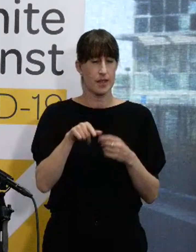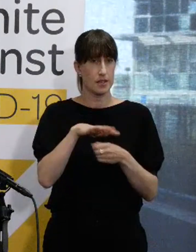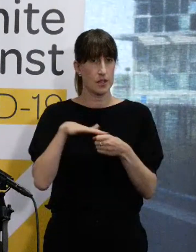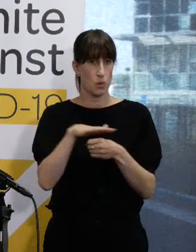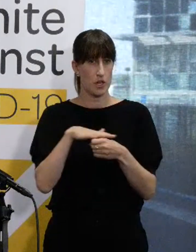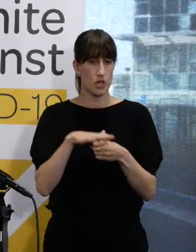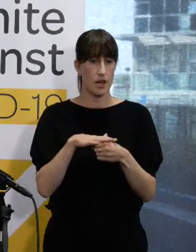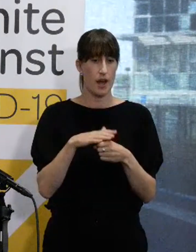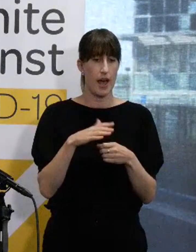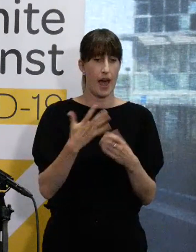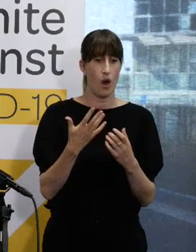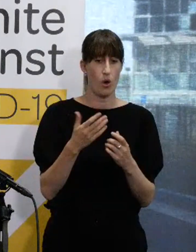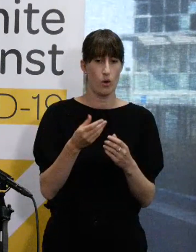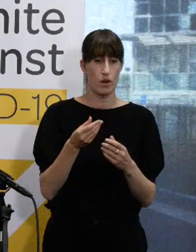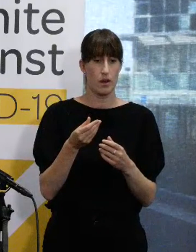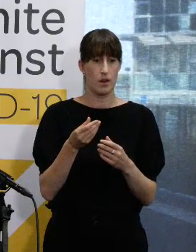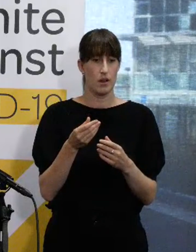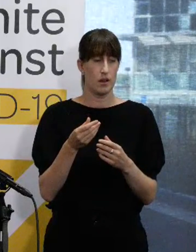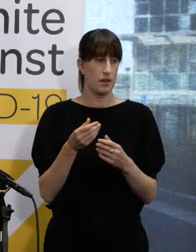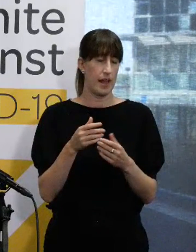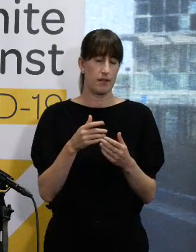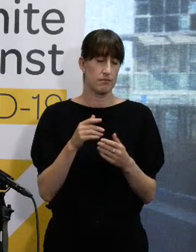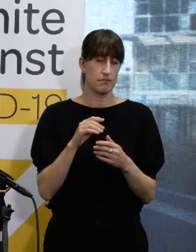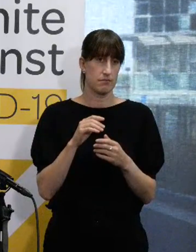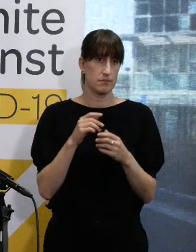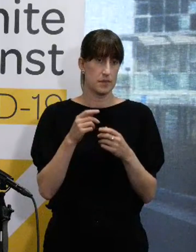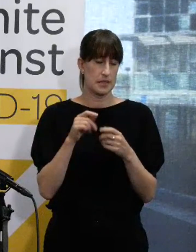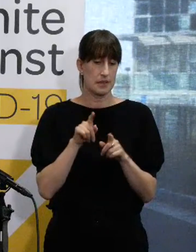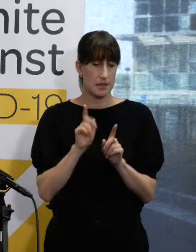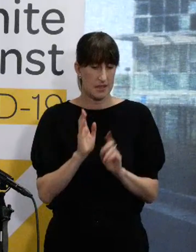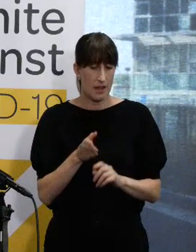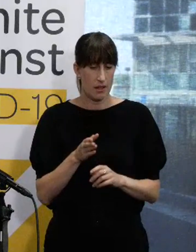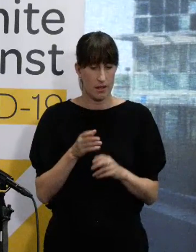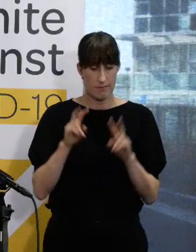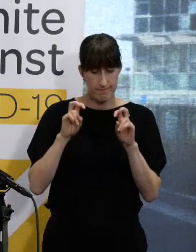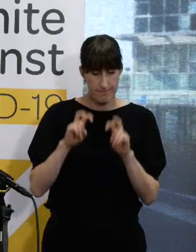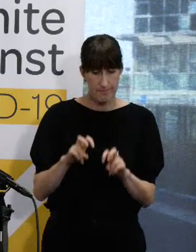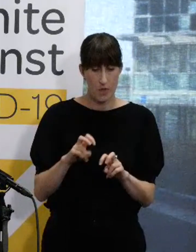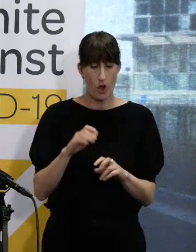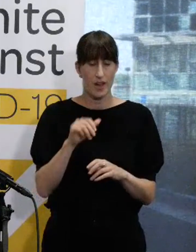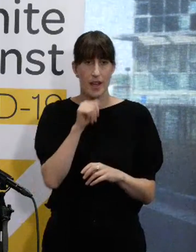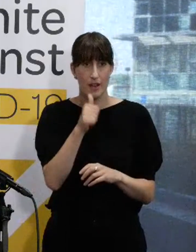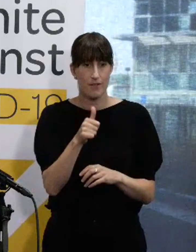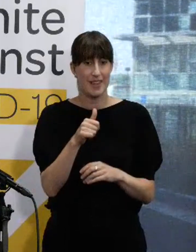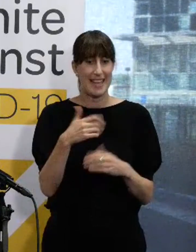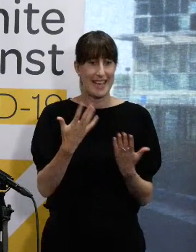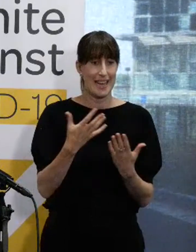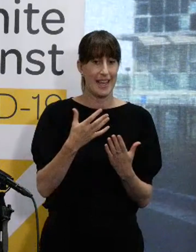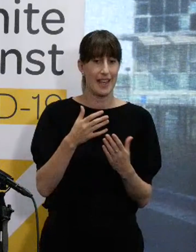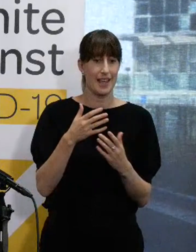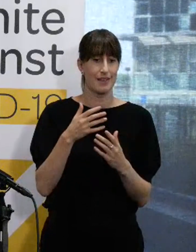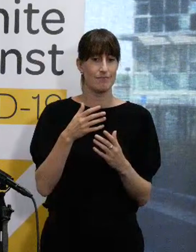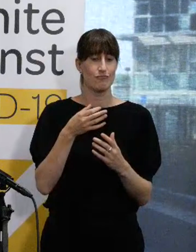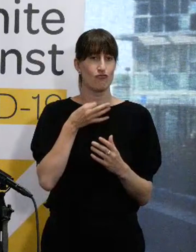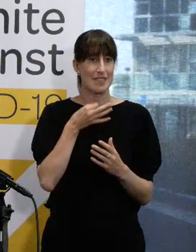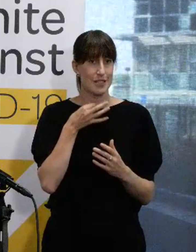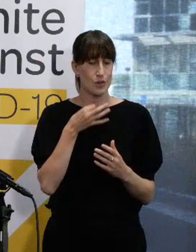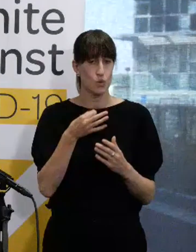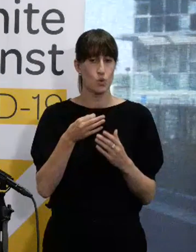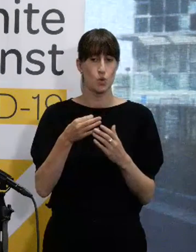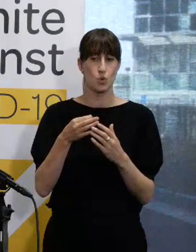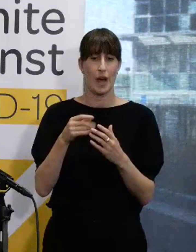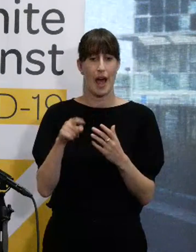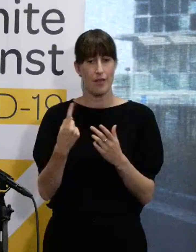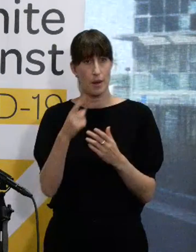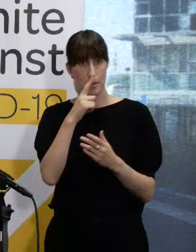of others in the community. So obviously, once we know that, then our approach is to be very precautionary, so to try and put a pretty wide fence around